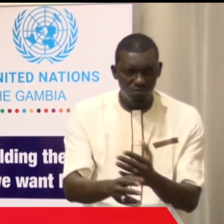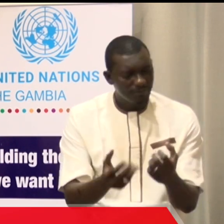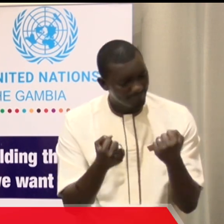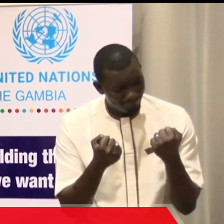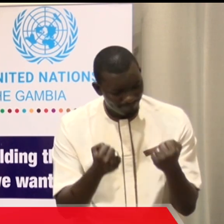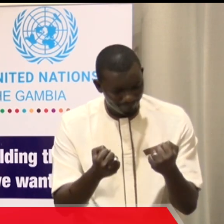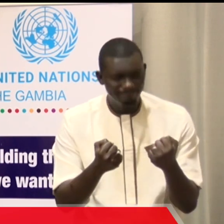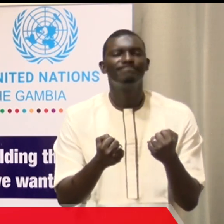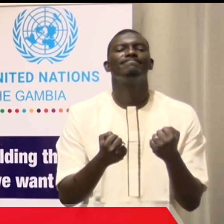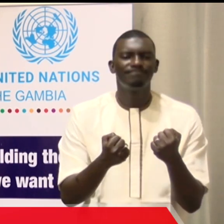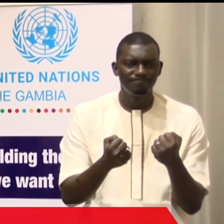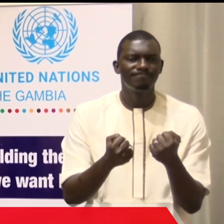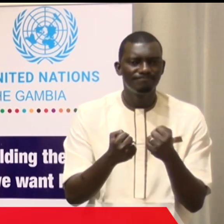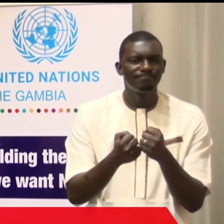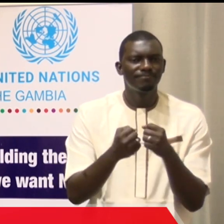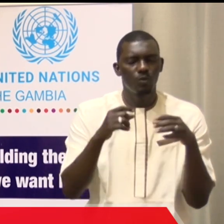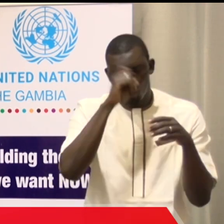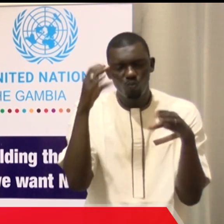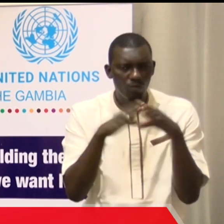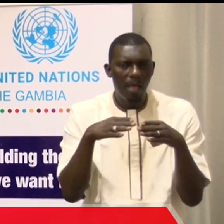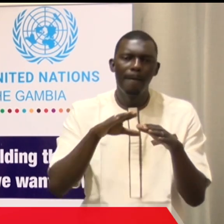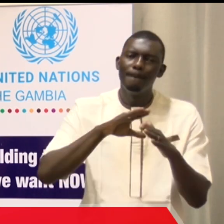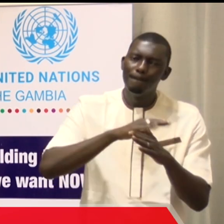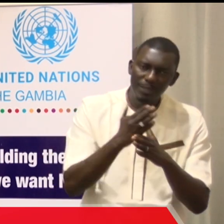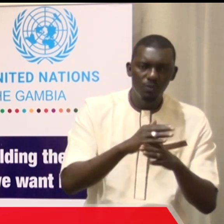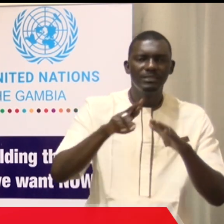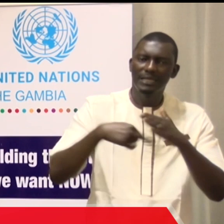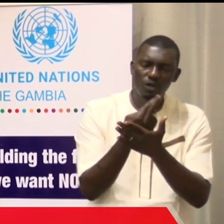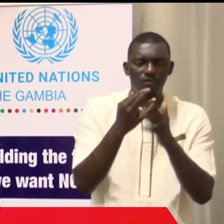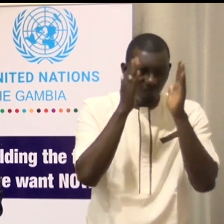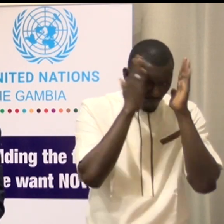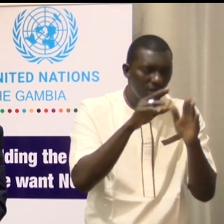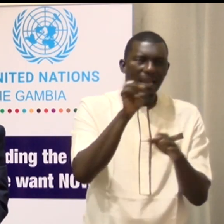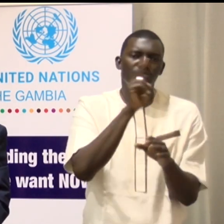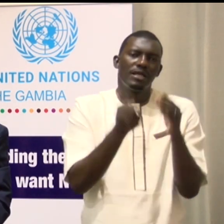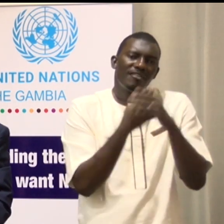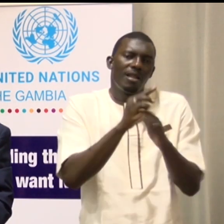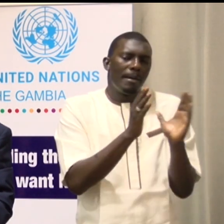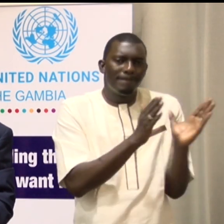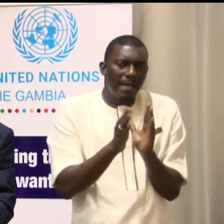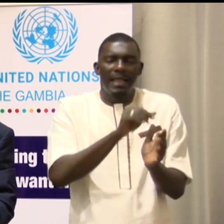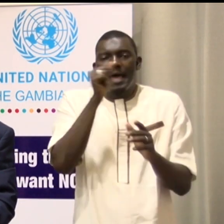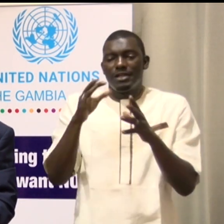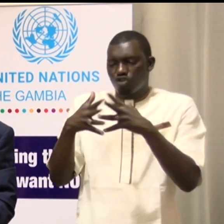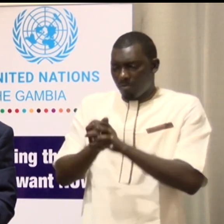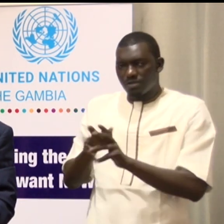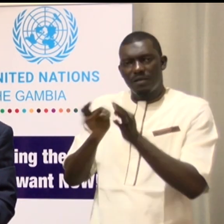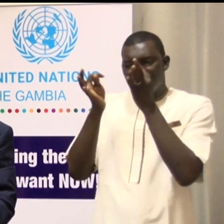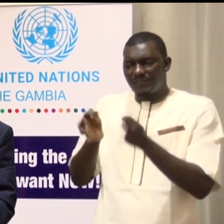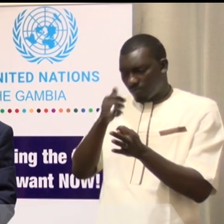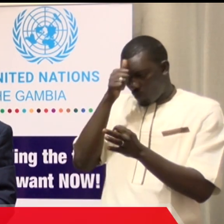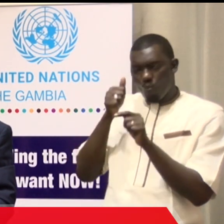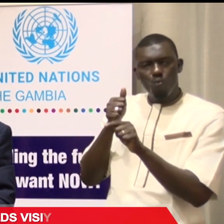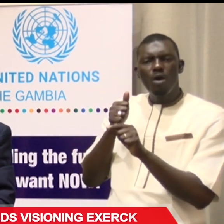to foster stronger alignment between the recovery-focused National Development Plan and the cooperation framework